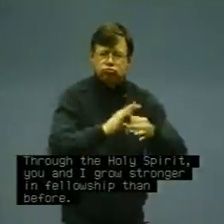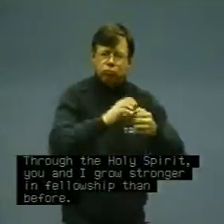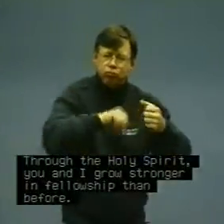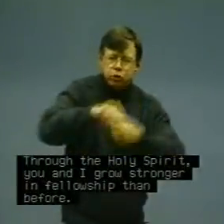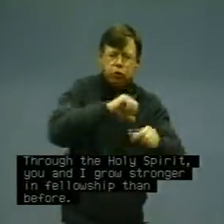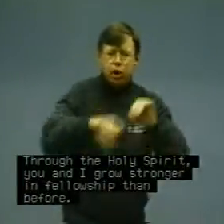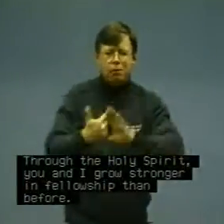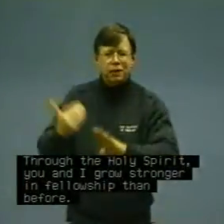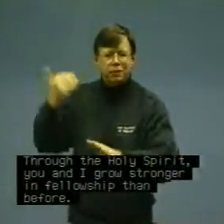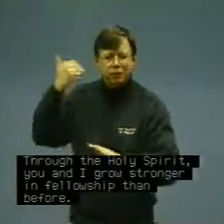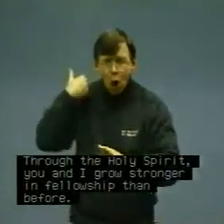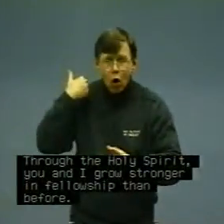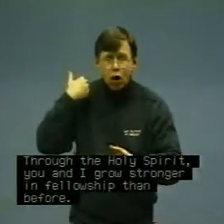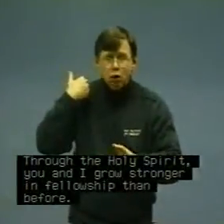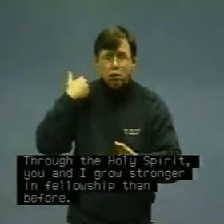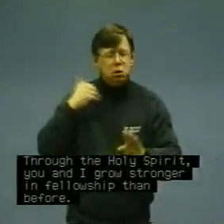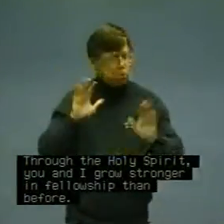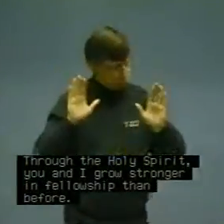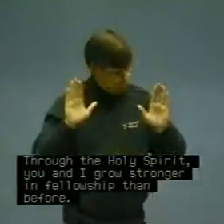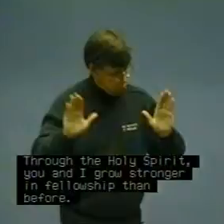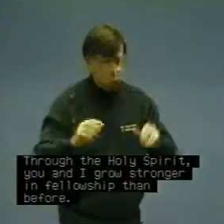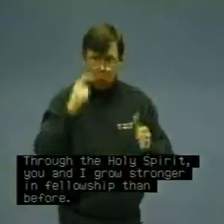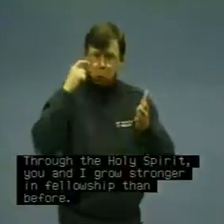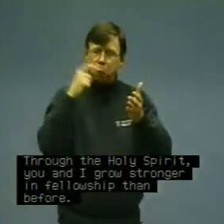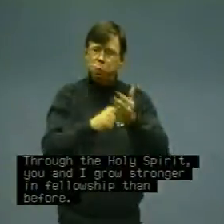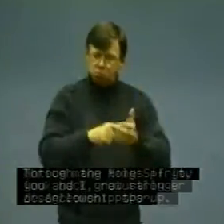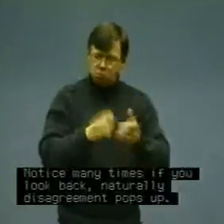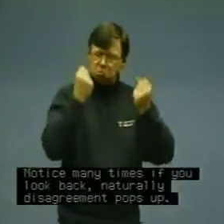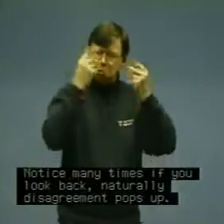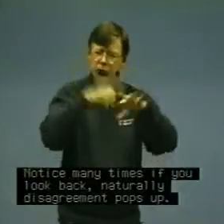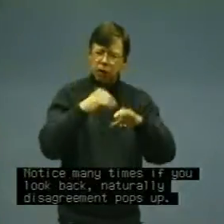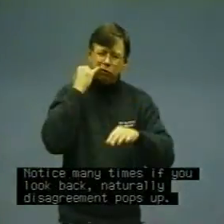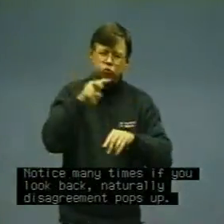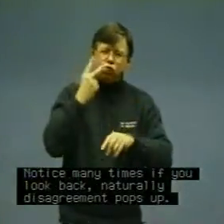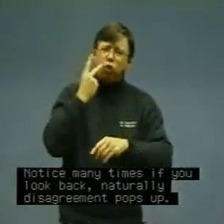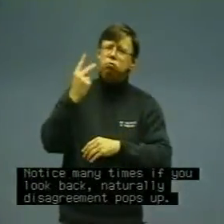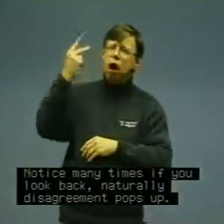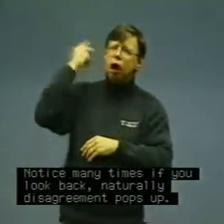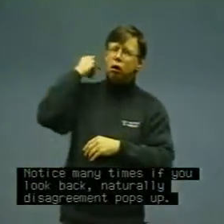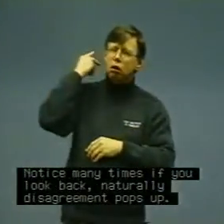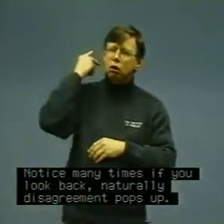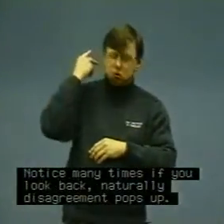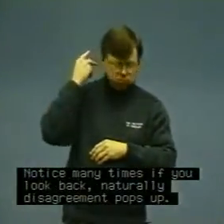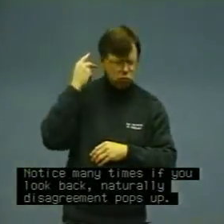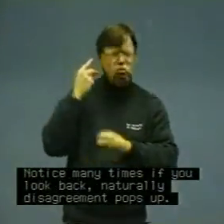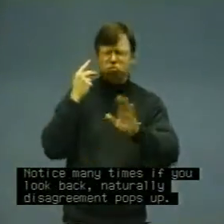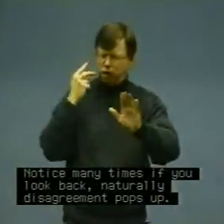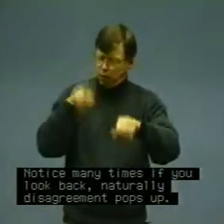Through the Holy Spirit, you and I grow stronger in fellowship than before. Notice many times if you look